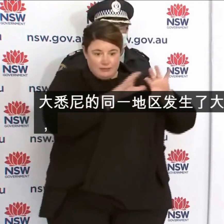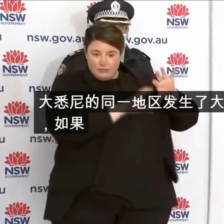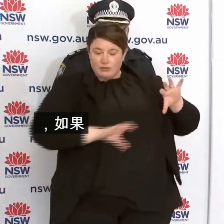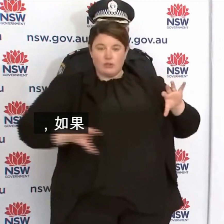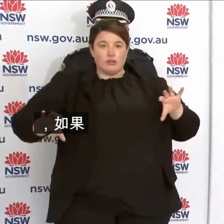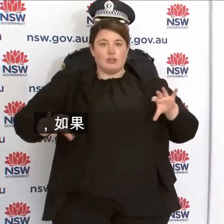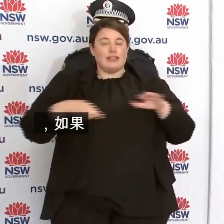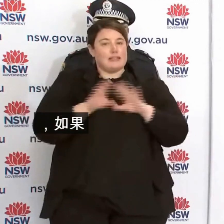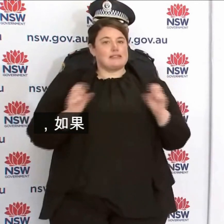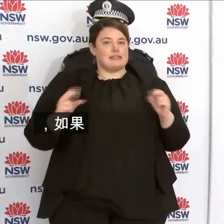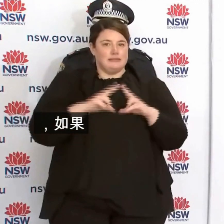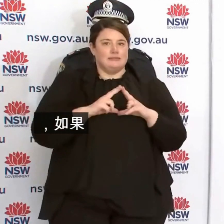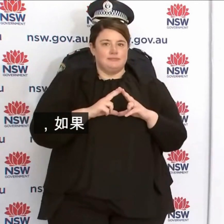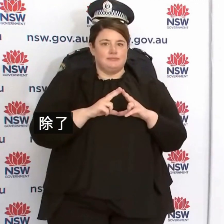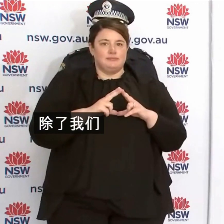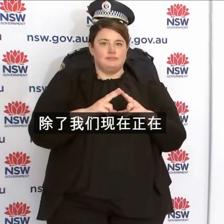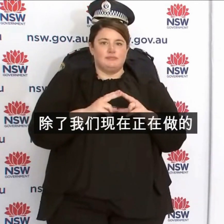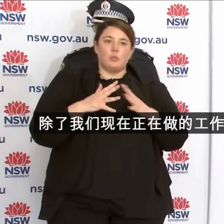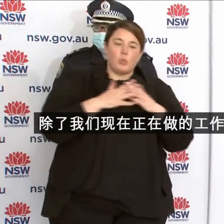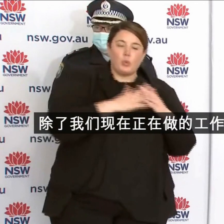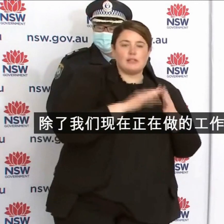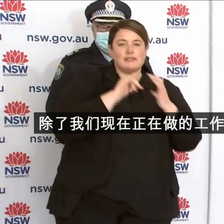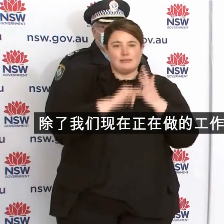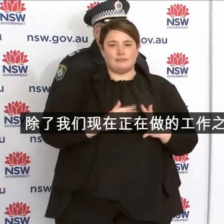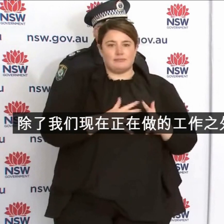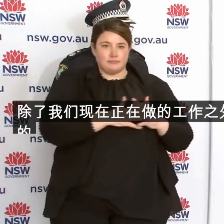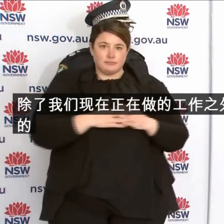Sydney. And if there are any opportunities for us to do more in those